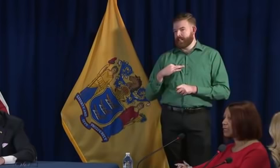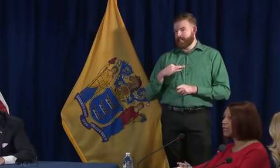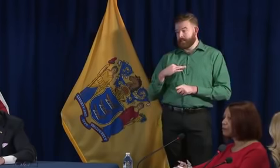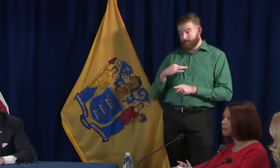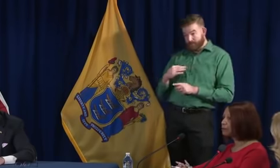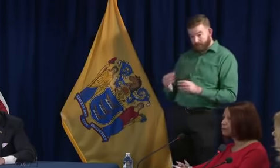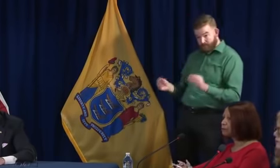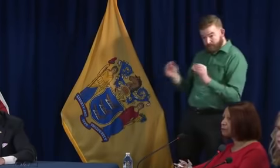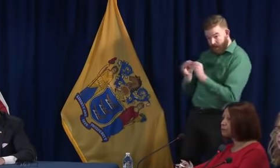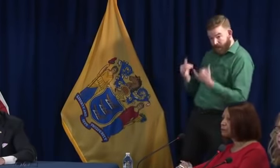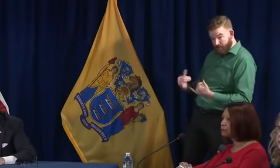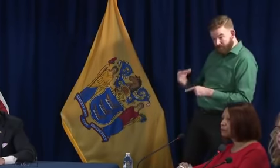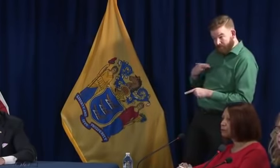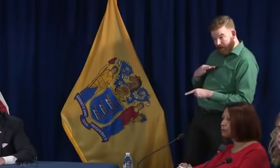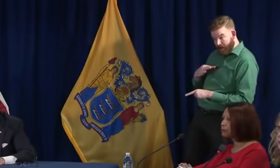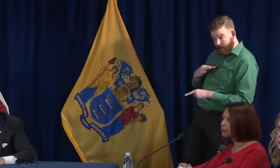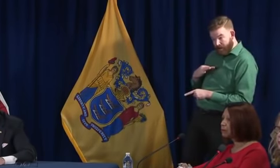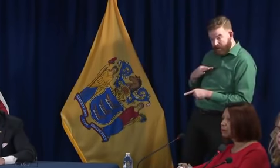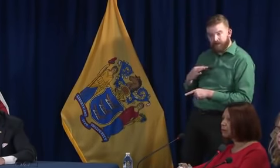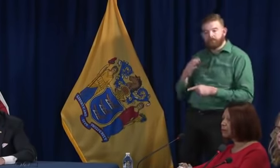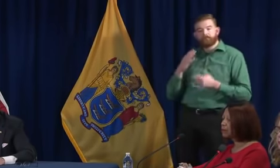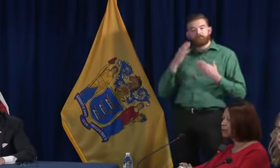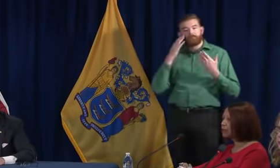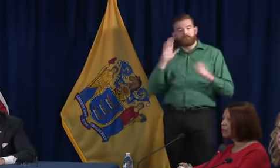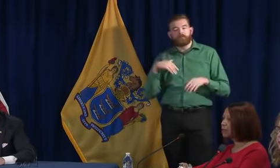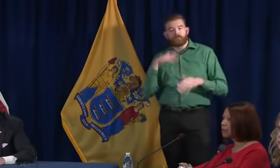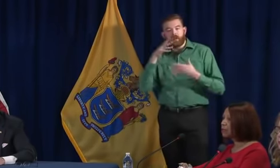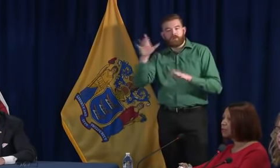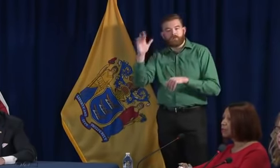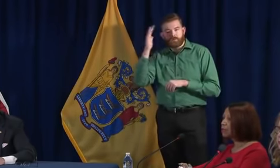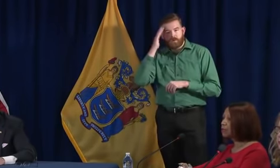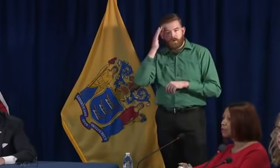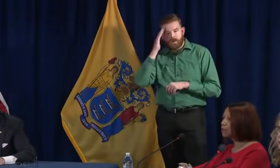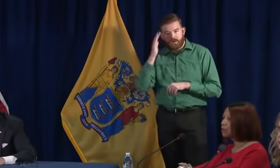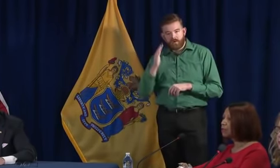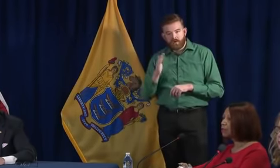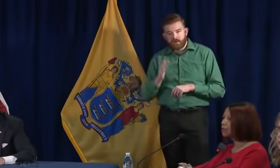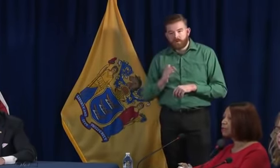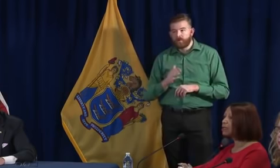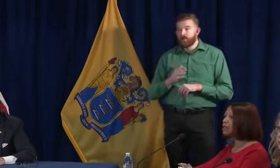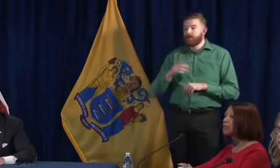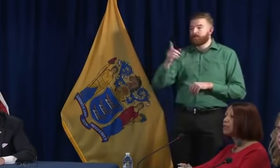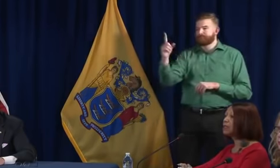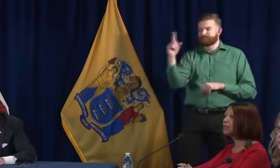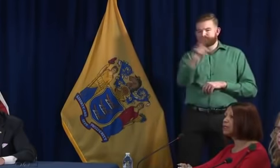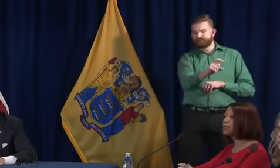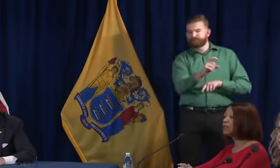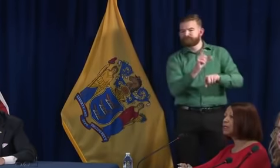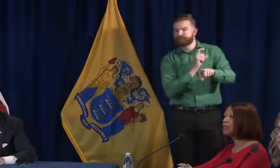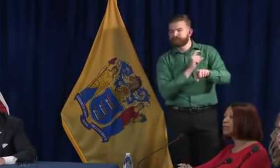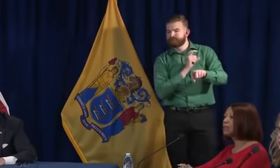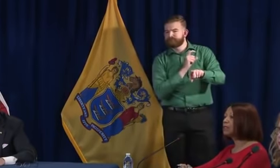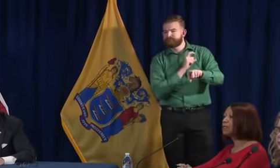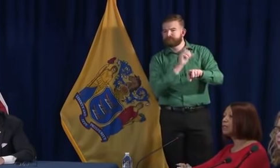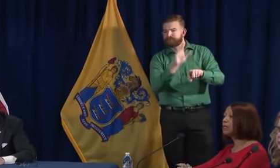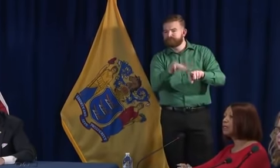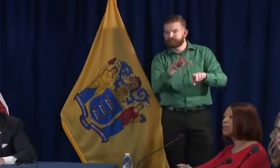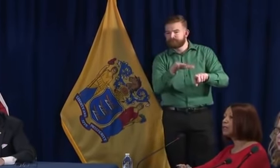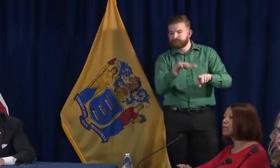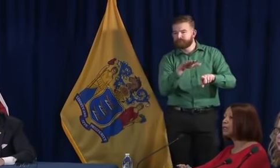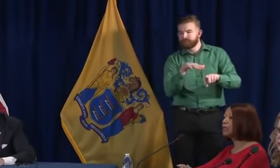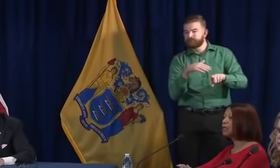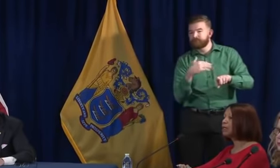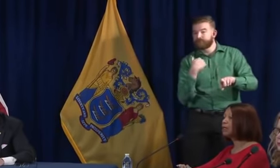we can get that for you. Okay. And for the Colonel, I'm familiar with two weddings in Lakewood that were shut down by